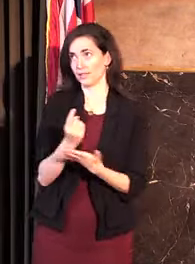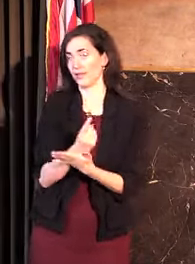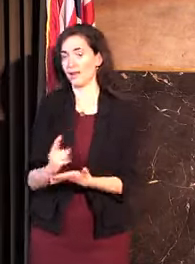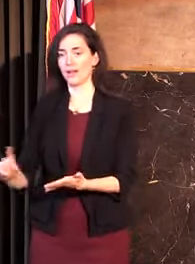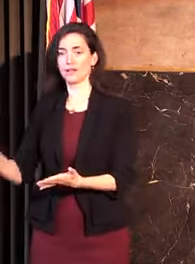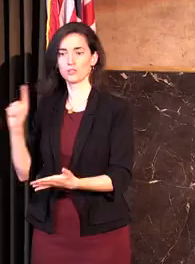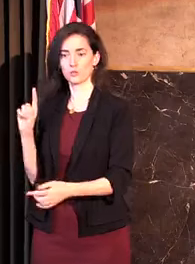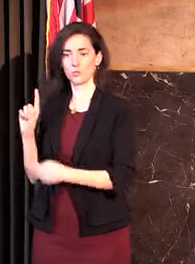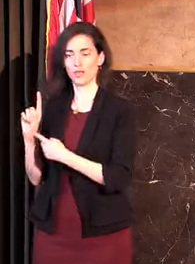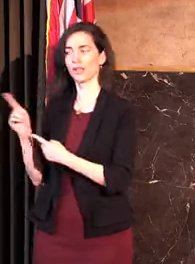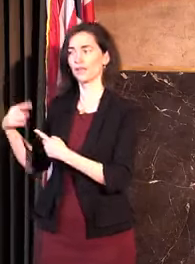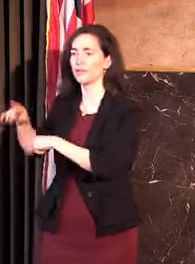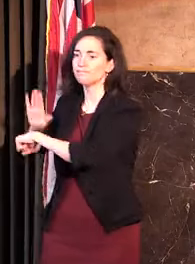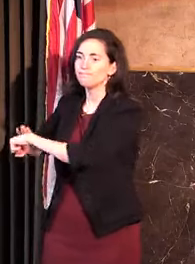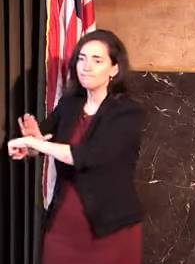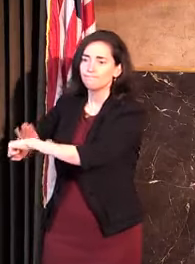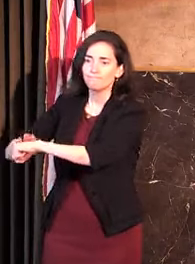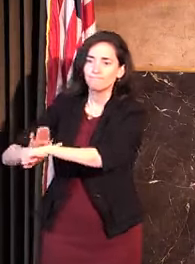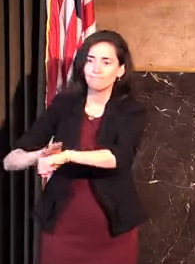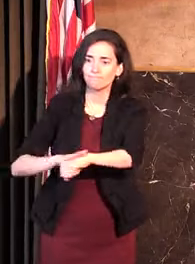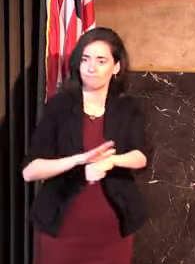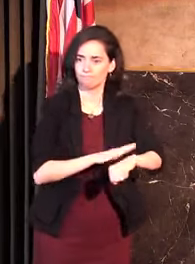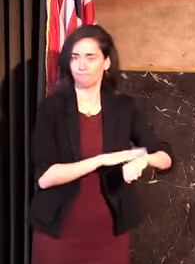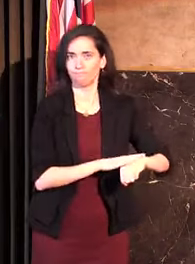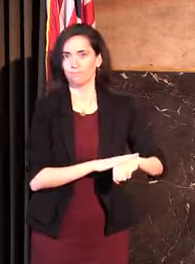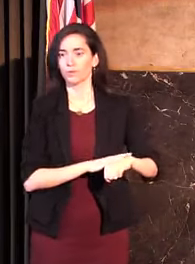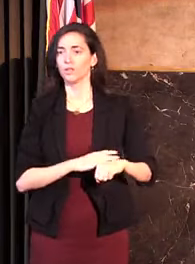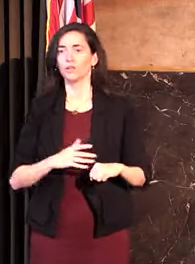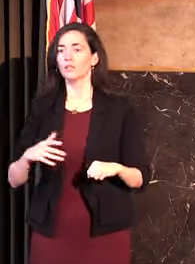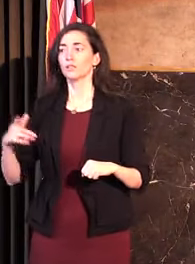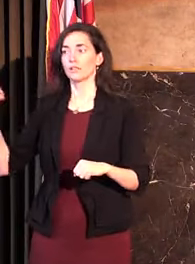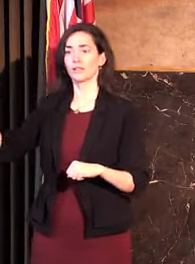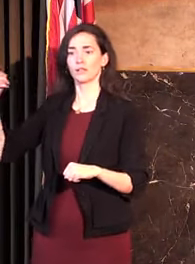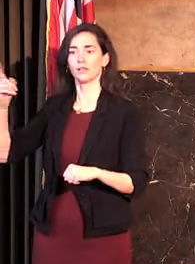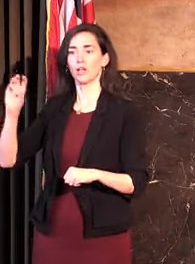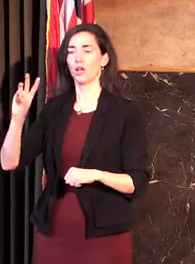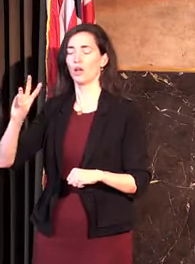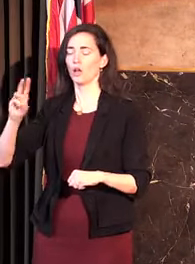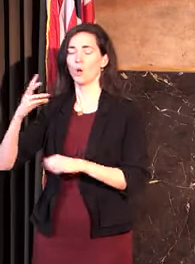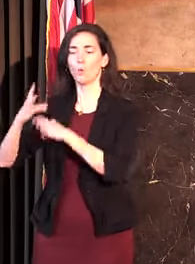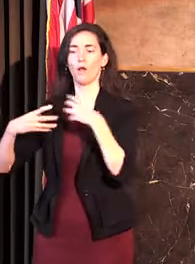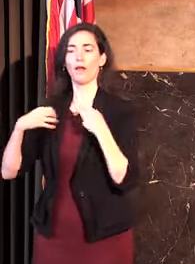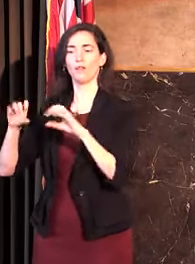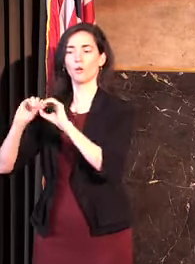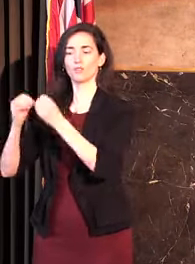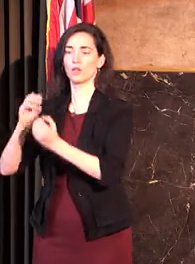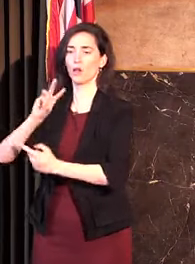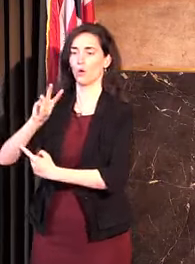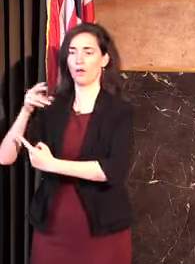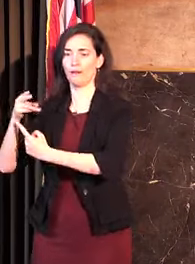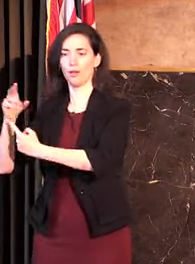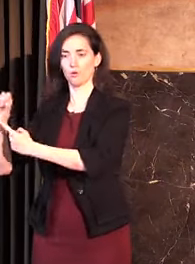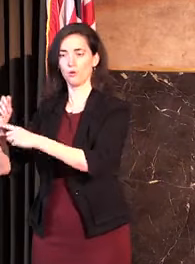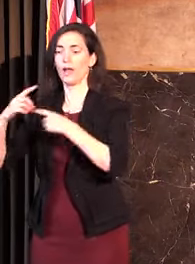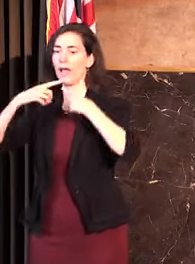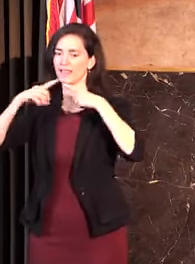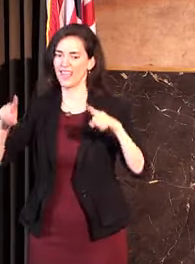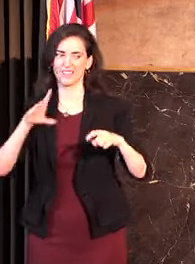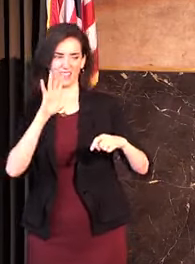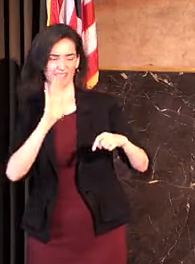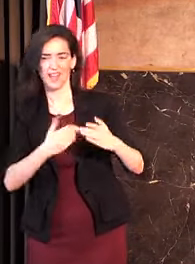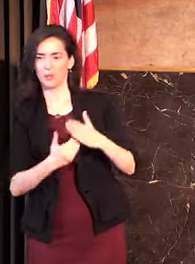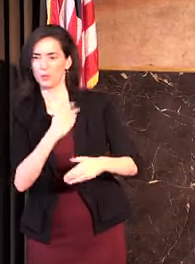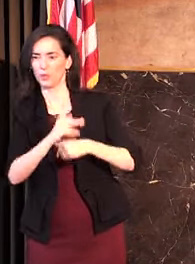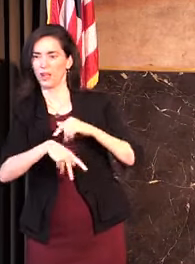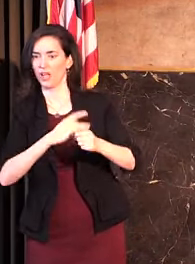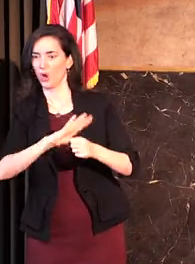I don't want to say sounded the alarm, but they made this this big announcement about this particular variant because I